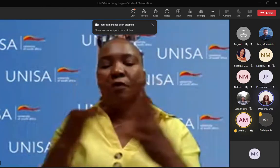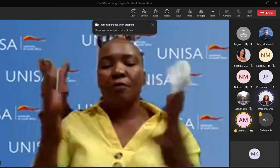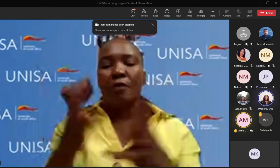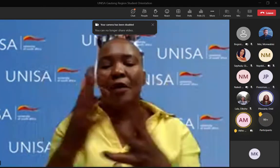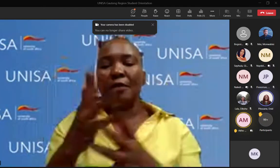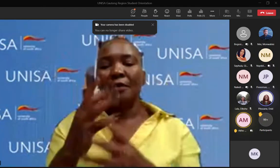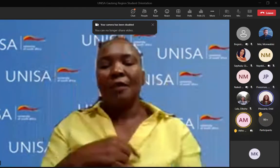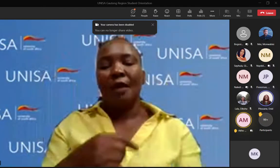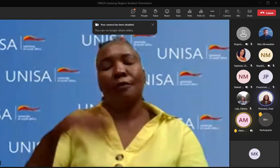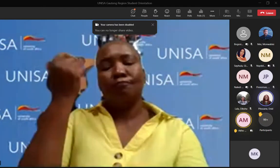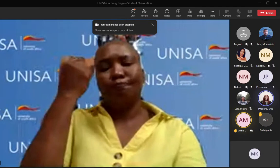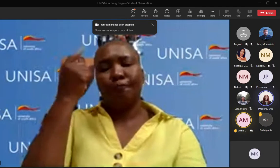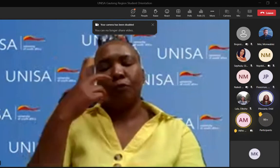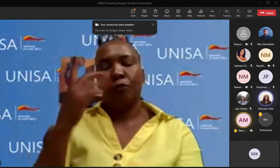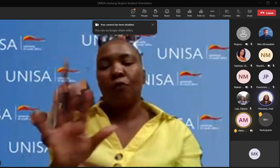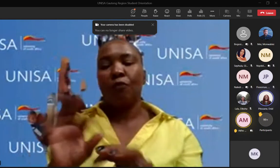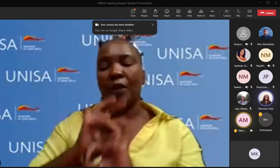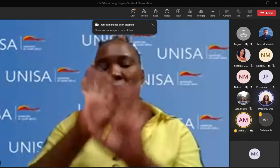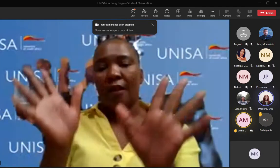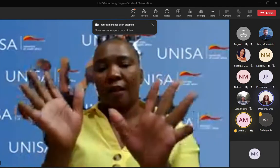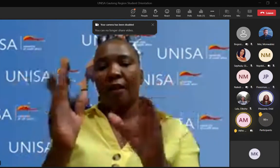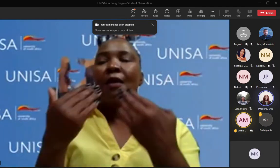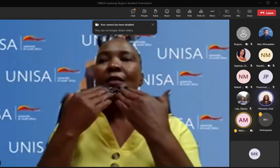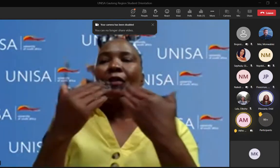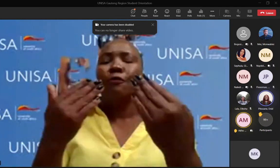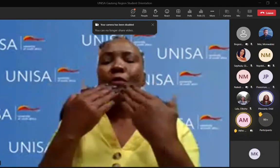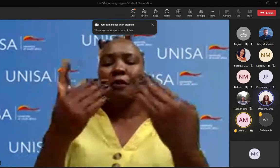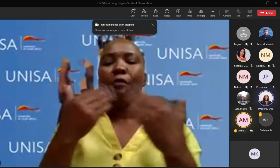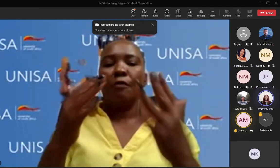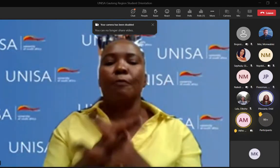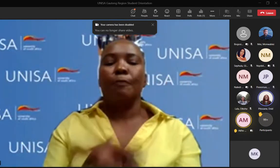understood very well thank you